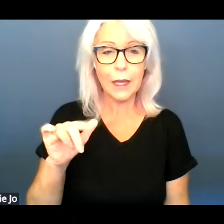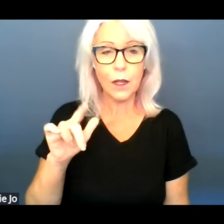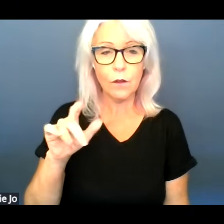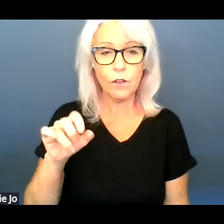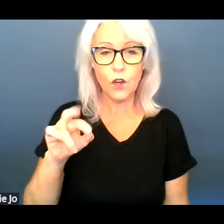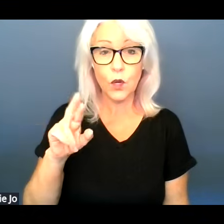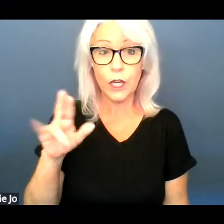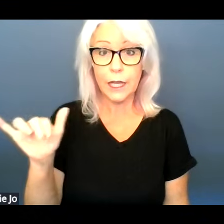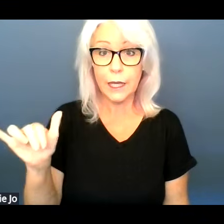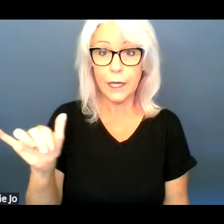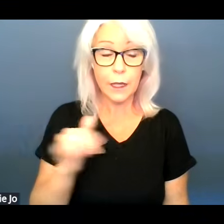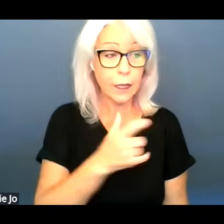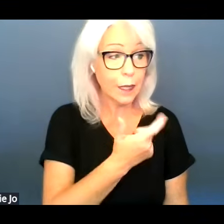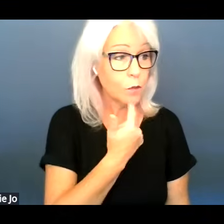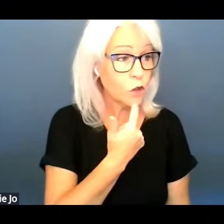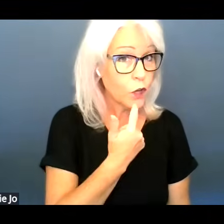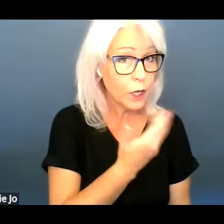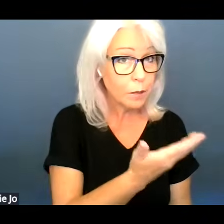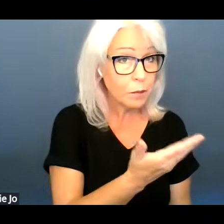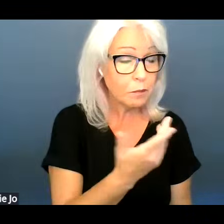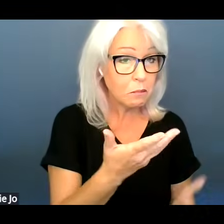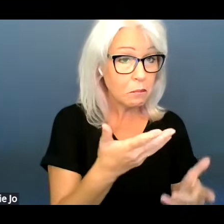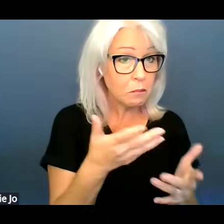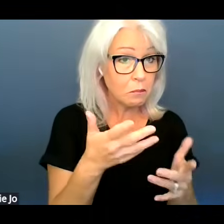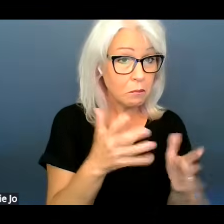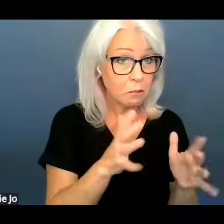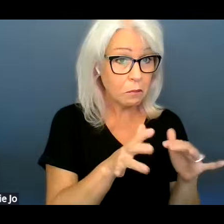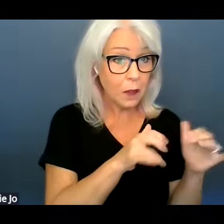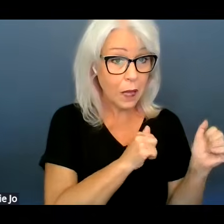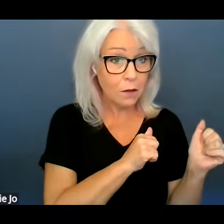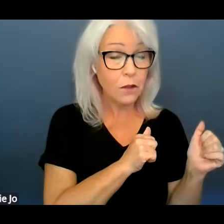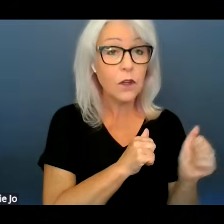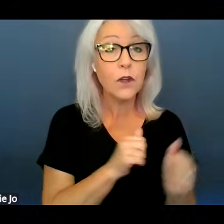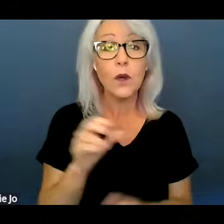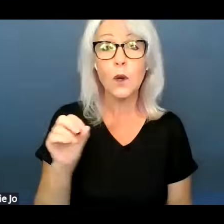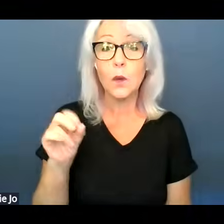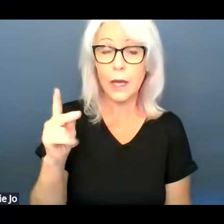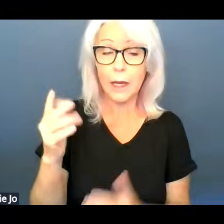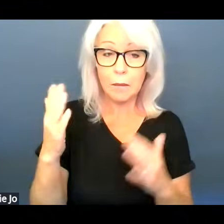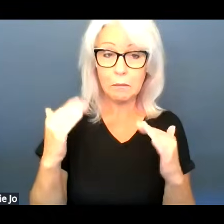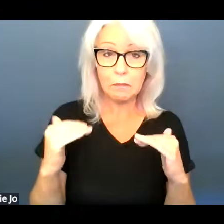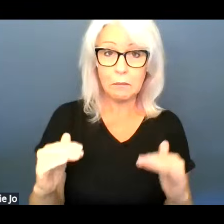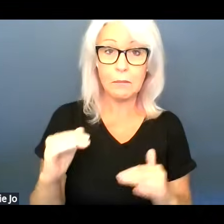I'm sorry? It's gone? Okay. Duncan Donahue.